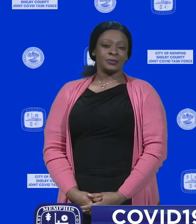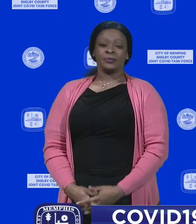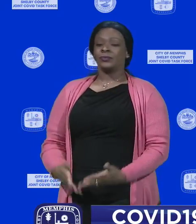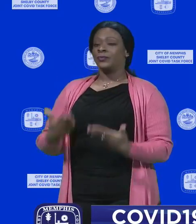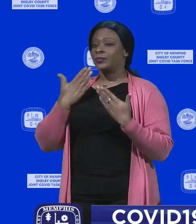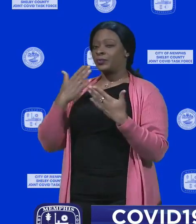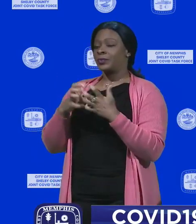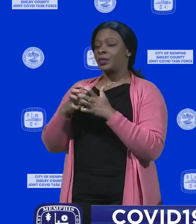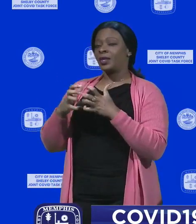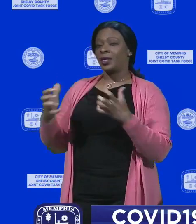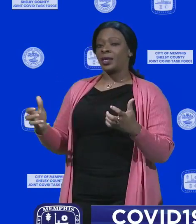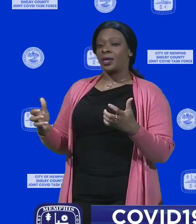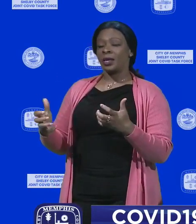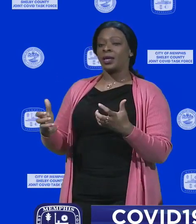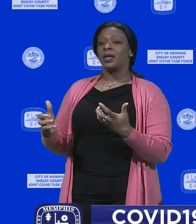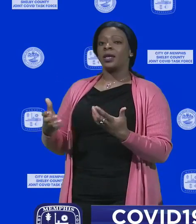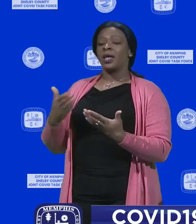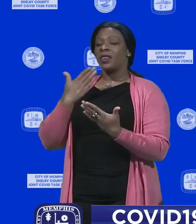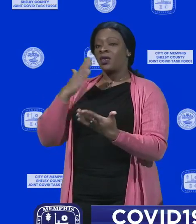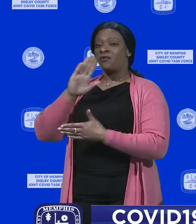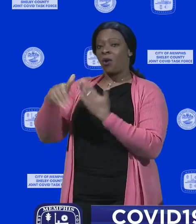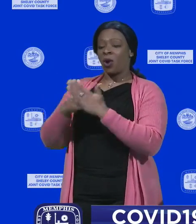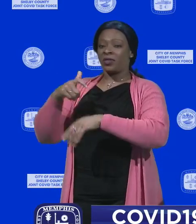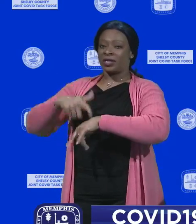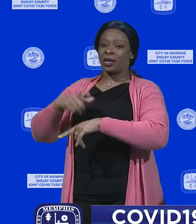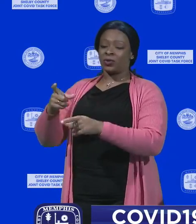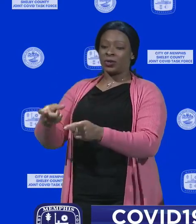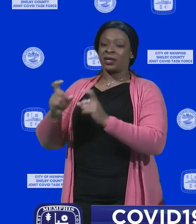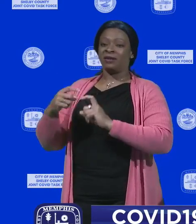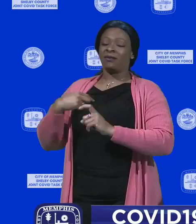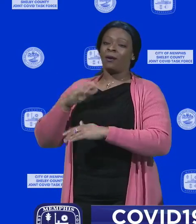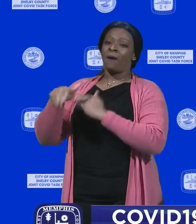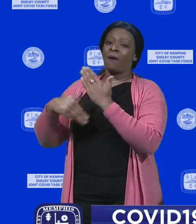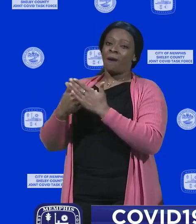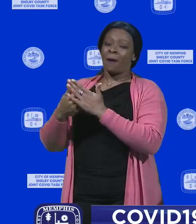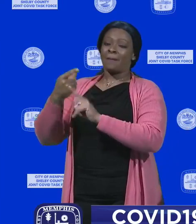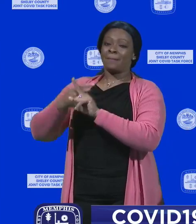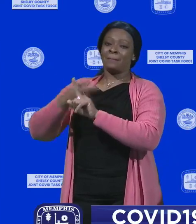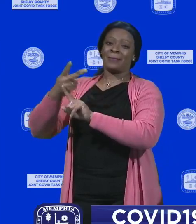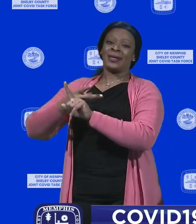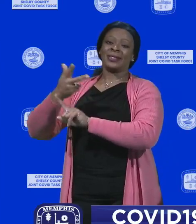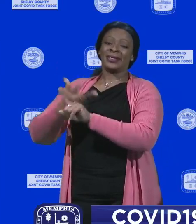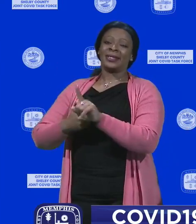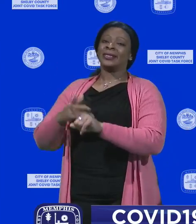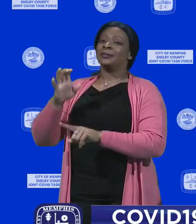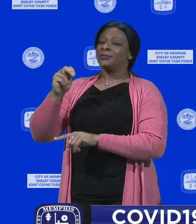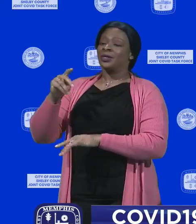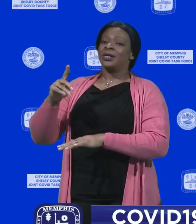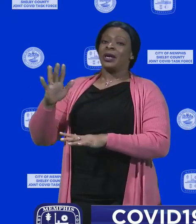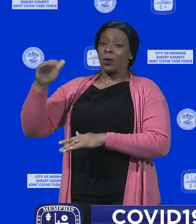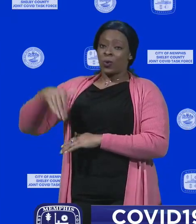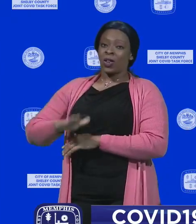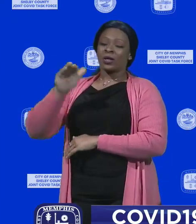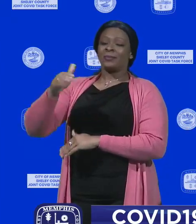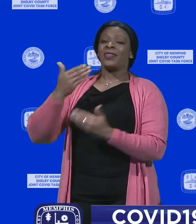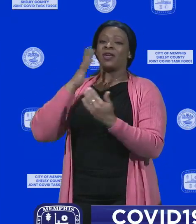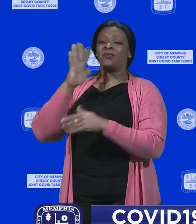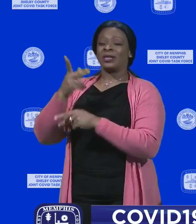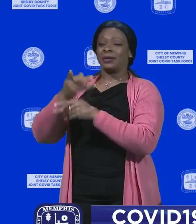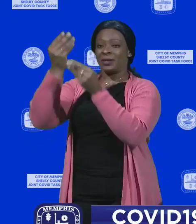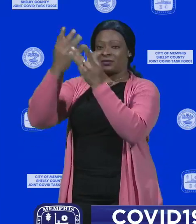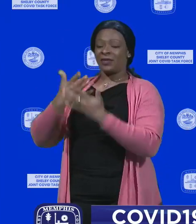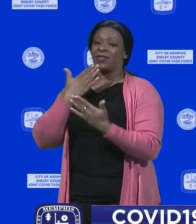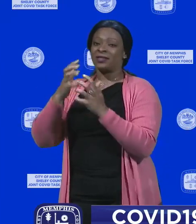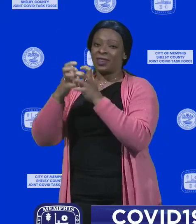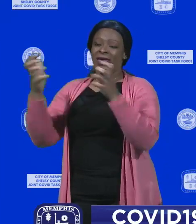Thanks a lot, and that's point of personal privilege. Thanks for all the time you've been giving us all these months, and it's been a roller coaster, but appreciate you always keeping us informed.